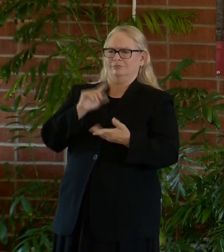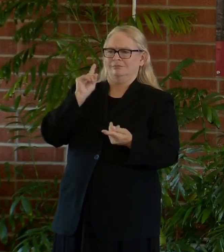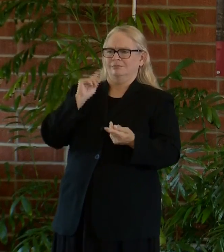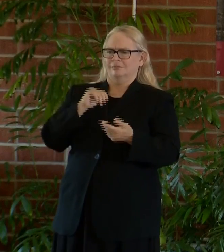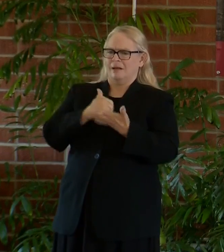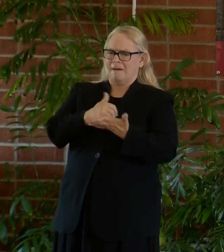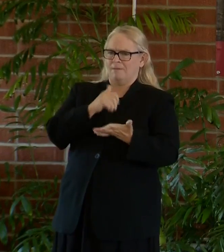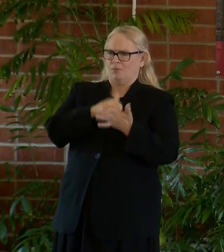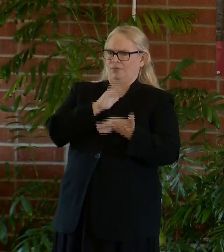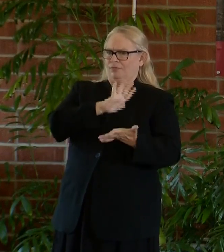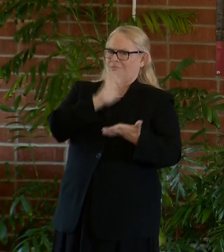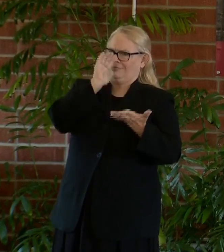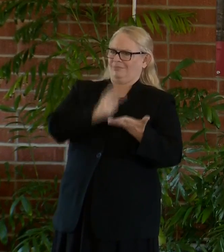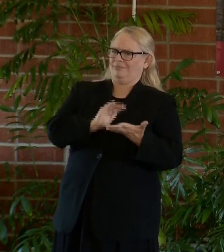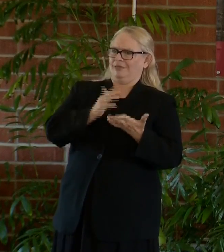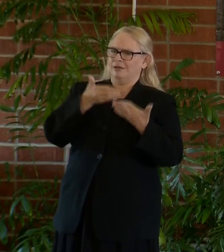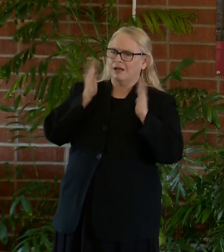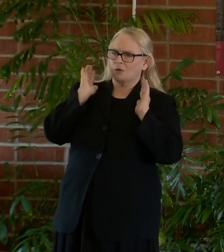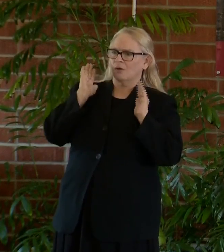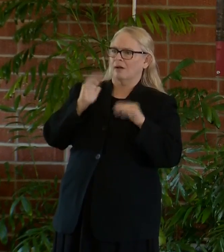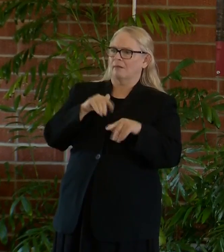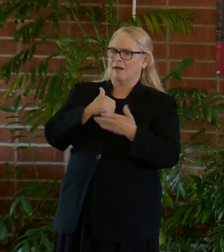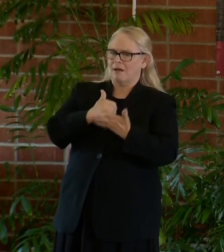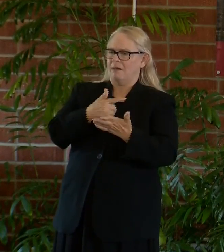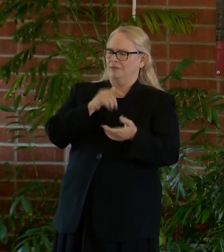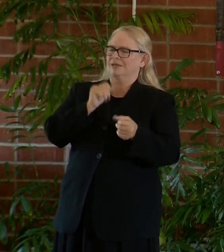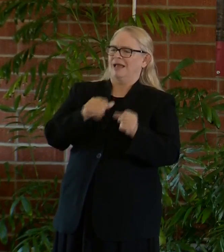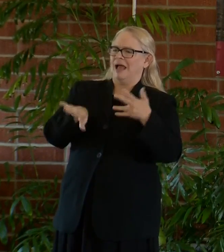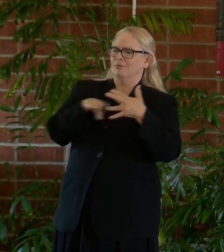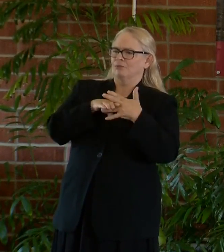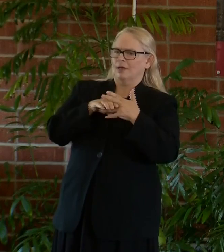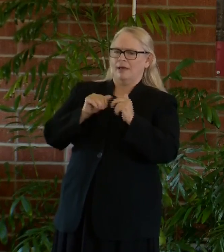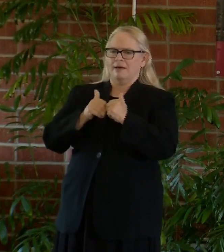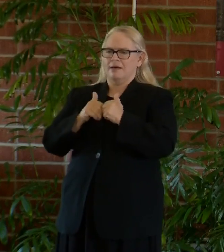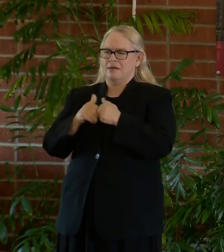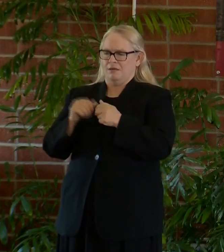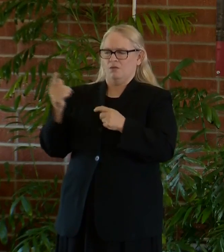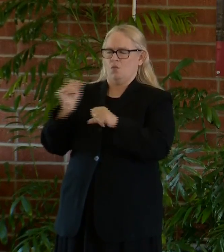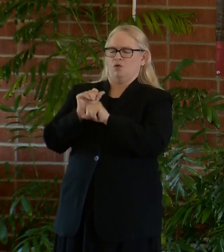We're allowing for more of that. I think 64%